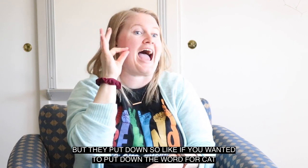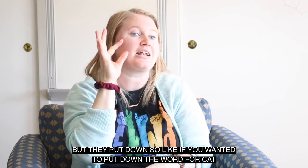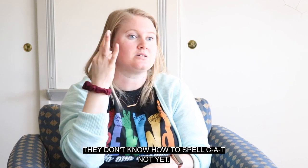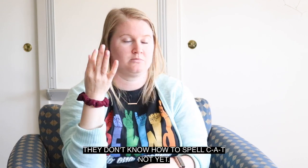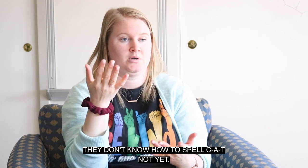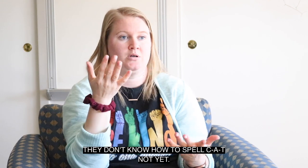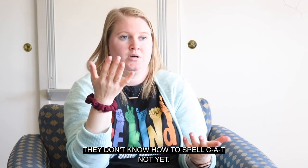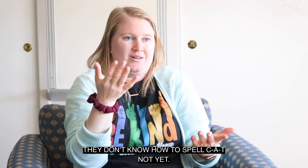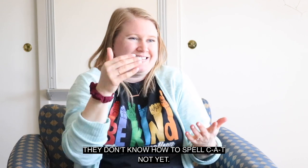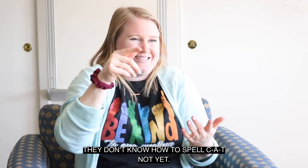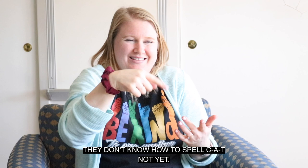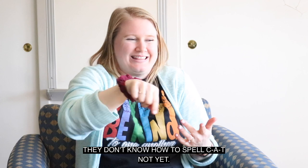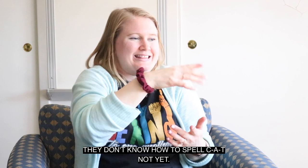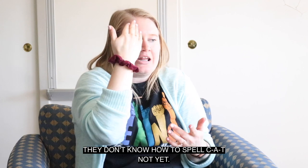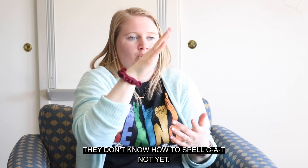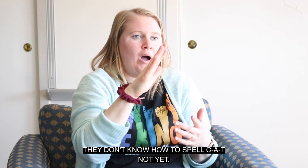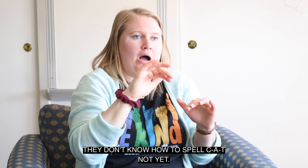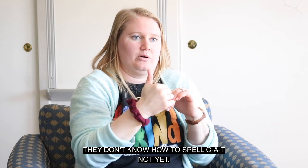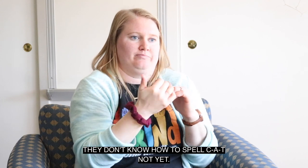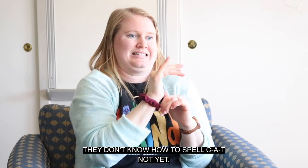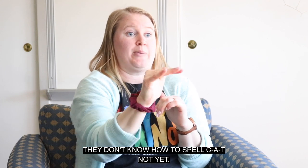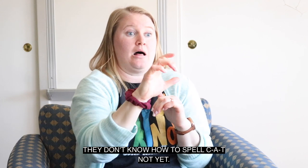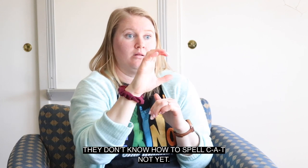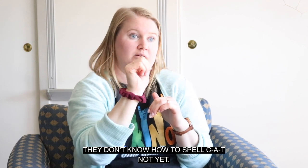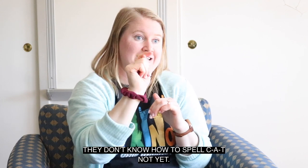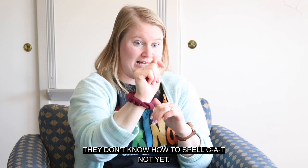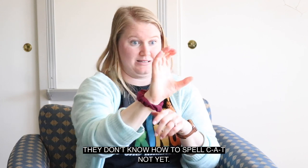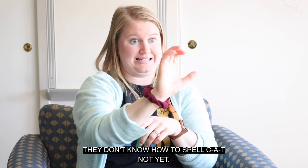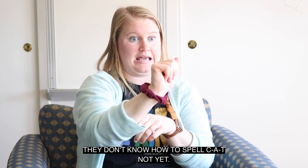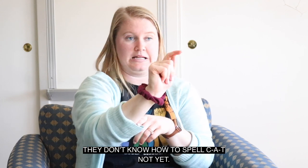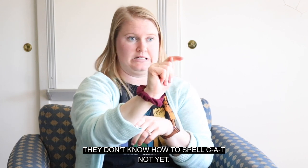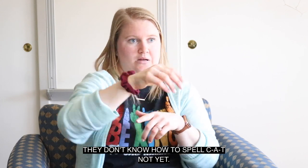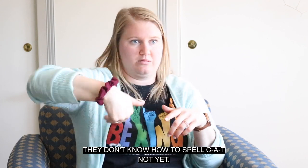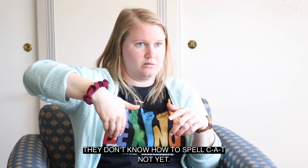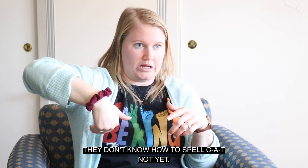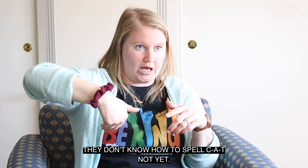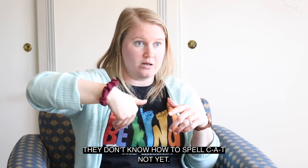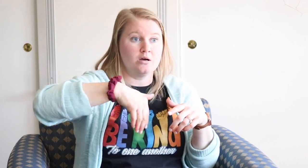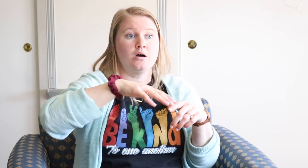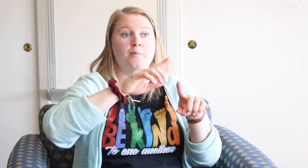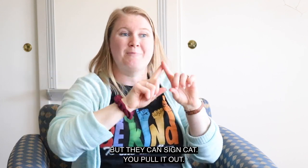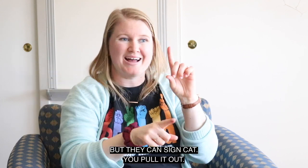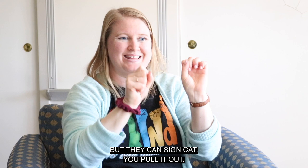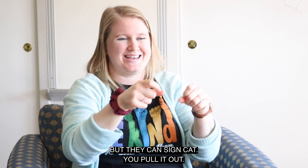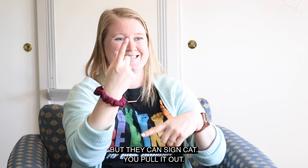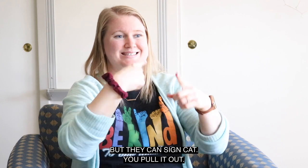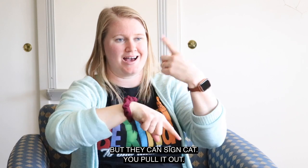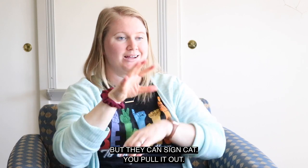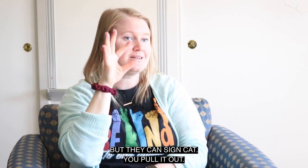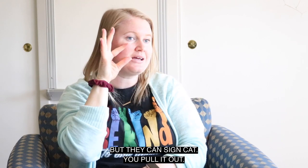cat, they don't know how to spell C-A-T, not yet. But they can sign